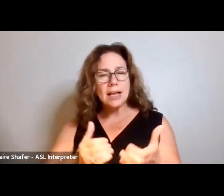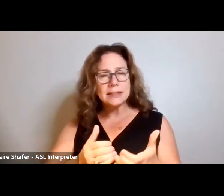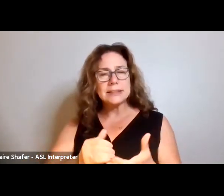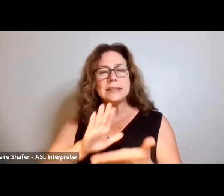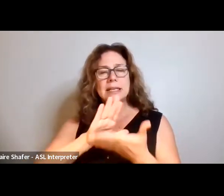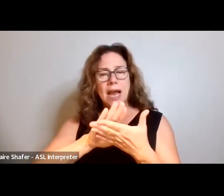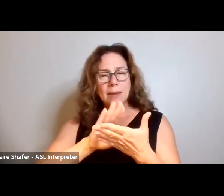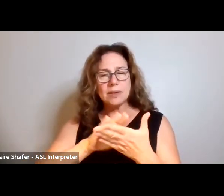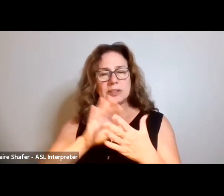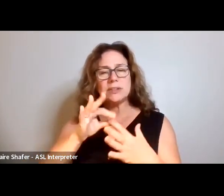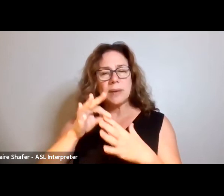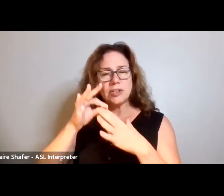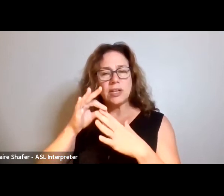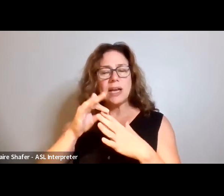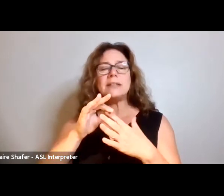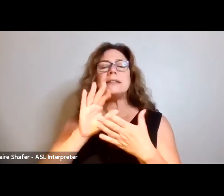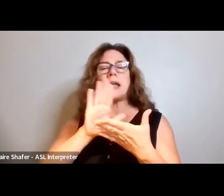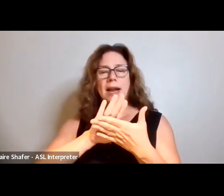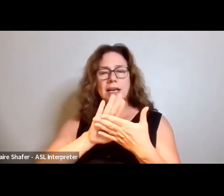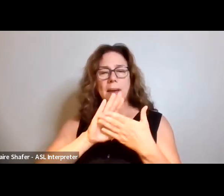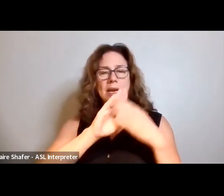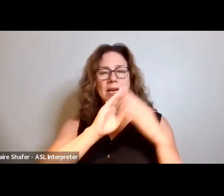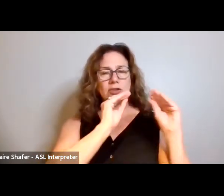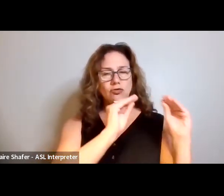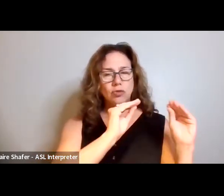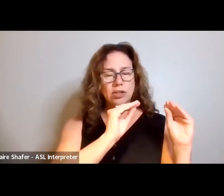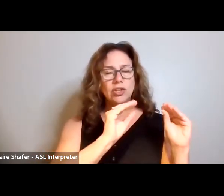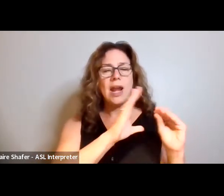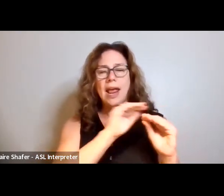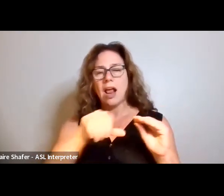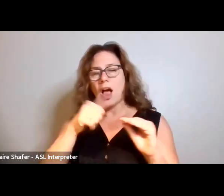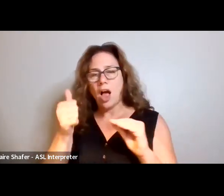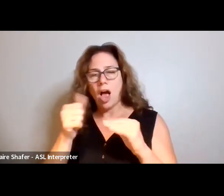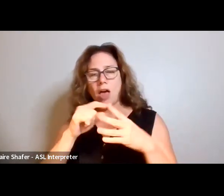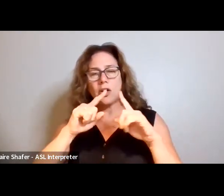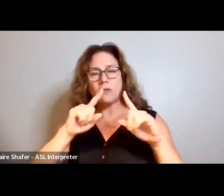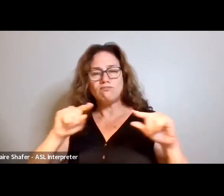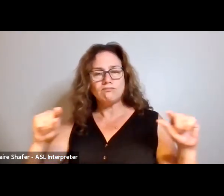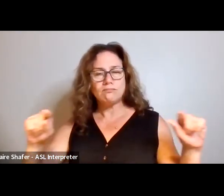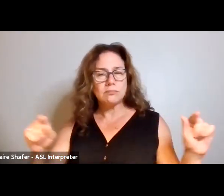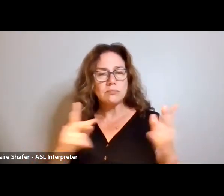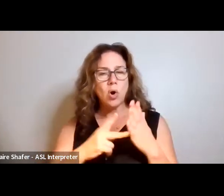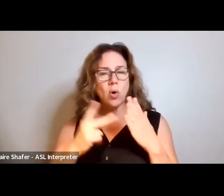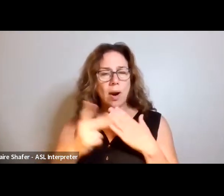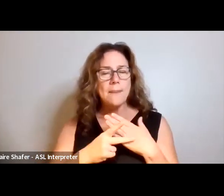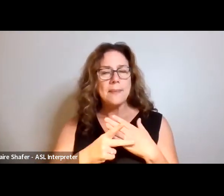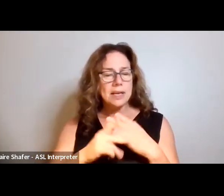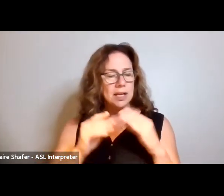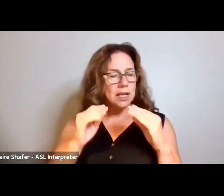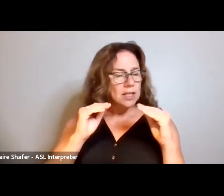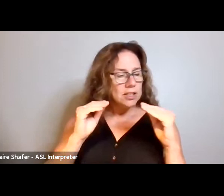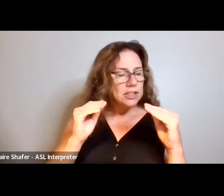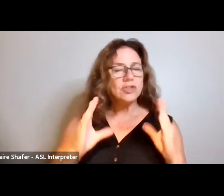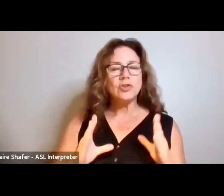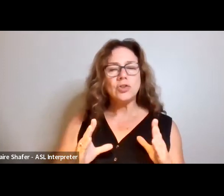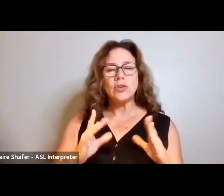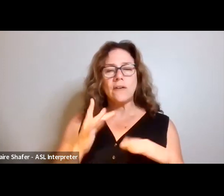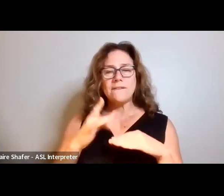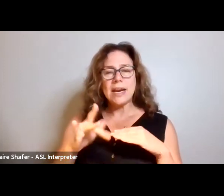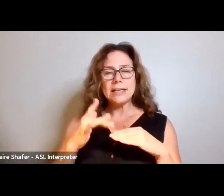specialized academic instruction, and the other programs. The teacher vacancies in these programs have